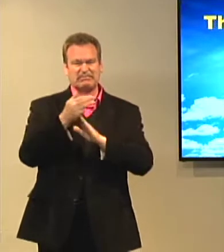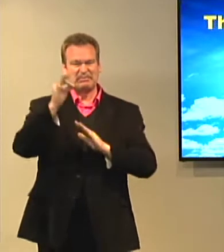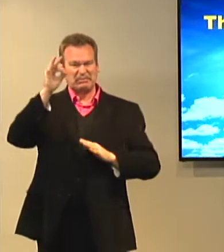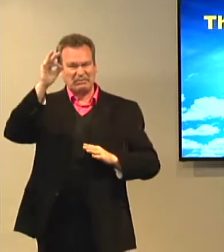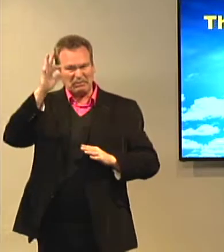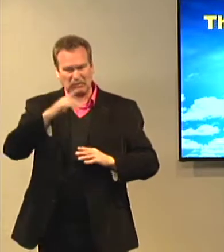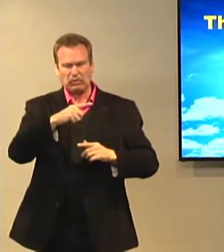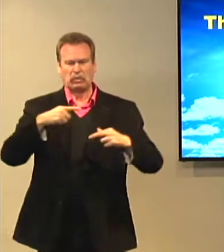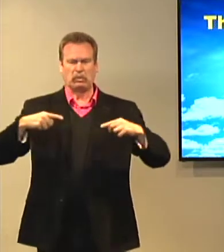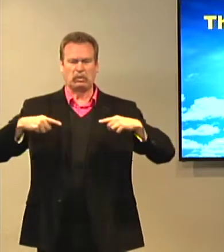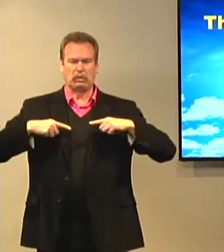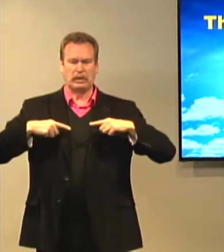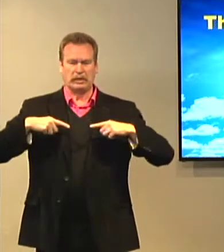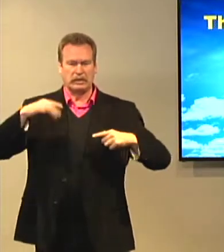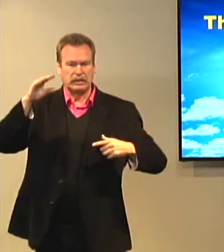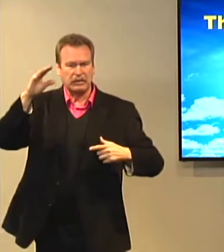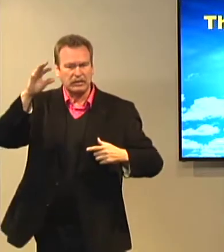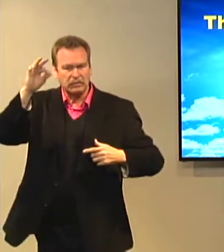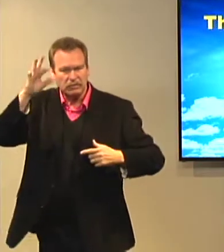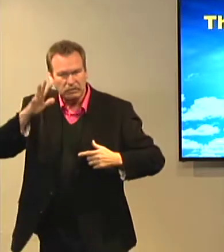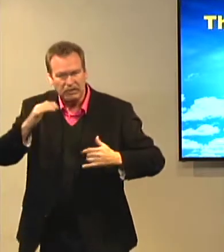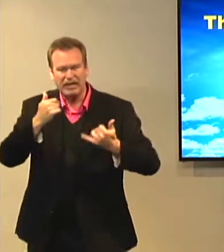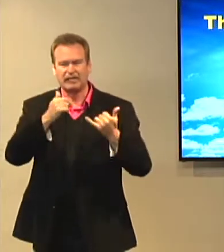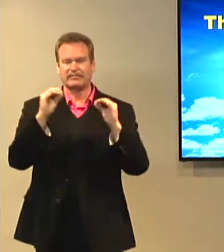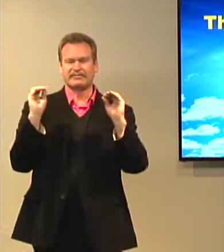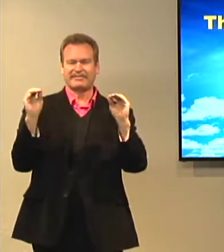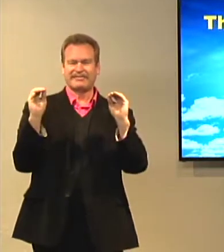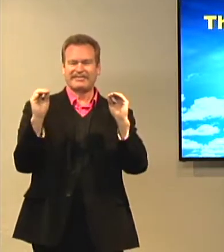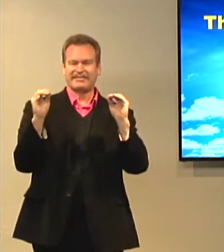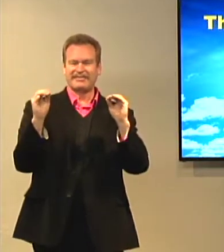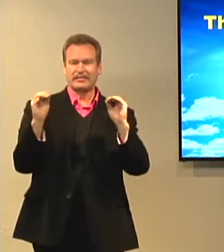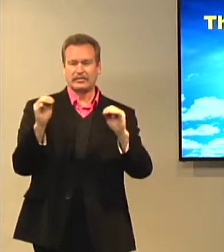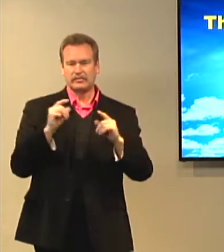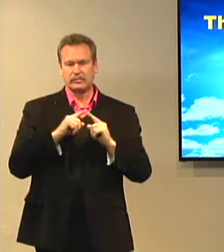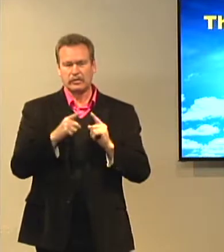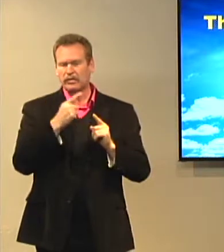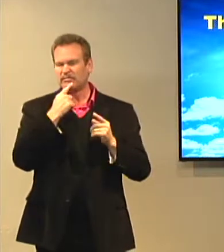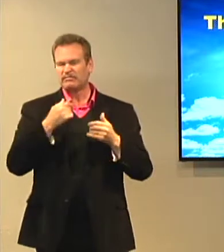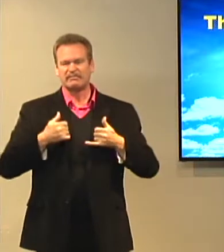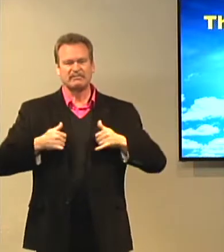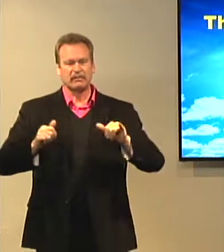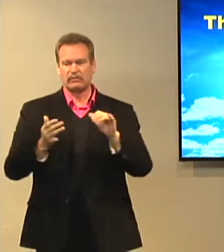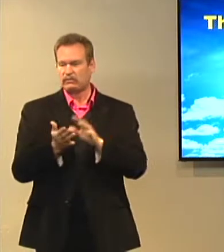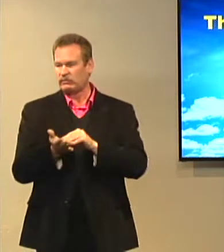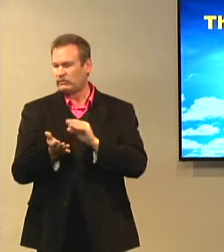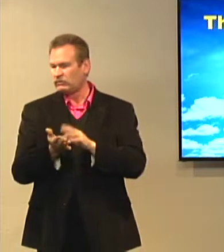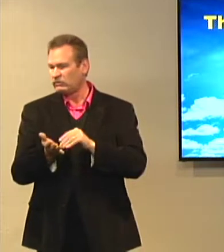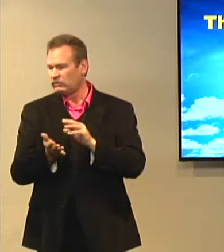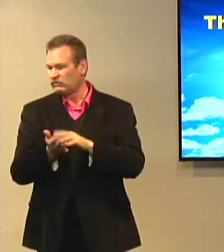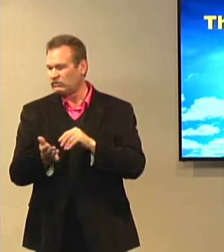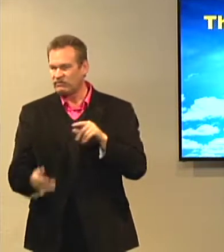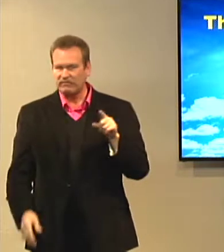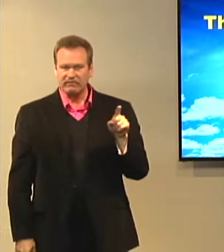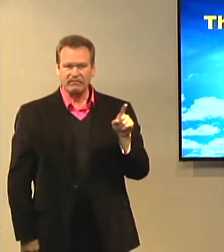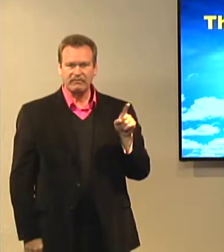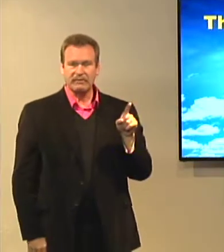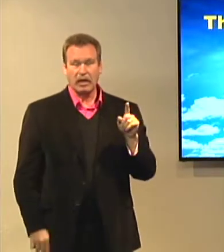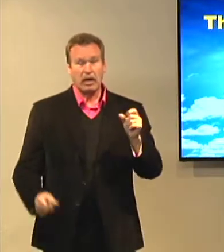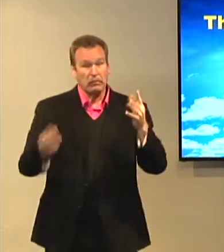I'm still in college. He was a retired pastor, but he was still teaching. And he said, I'm still learning about God from